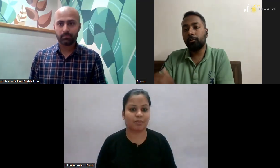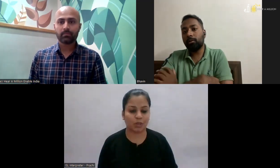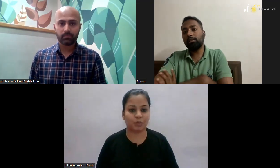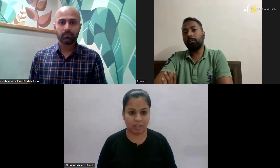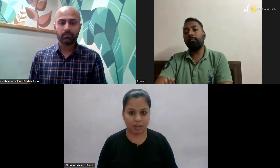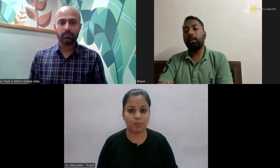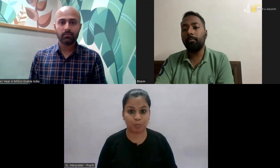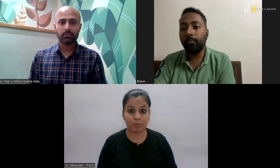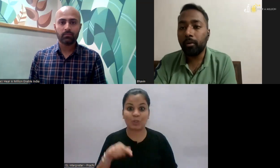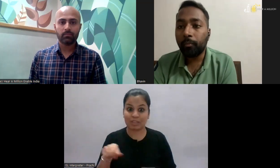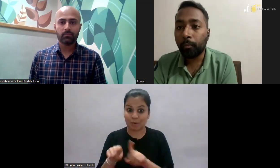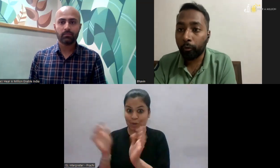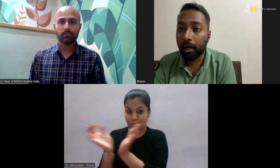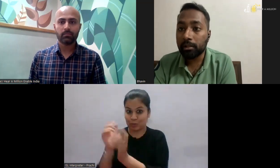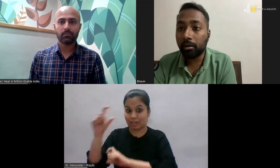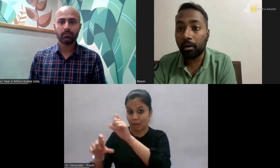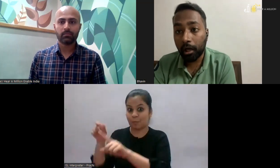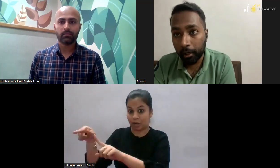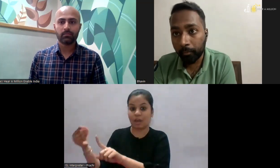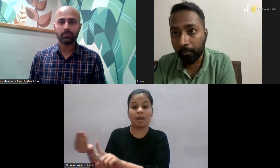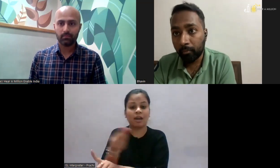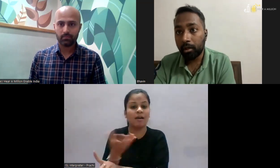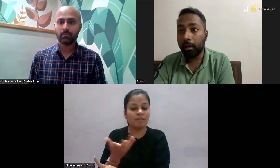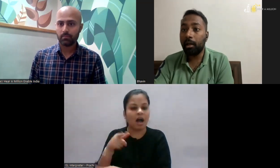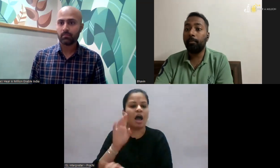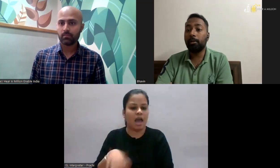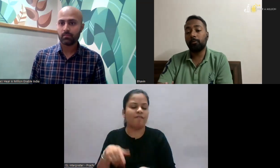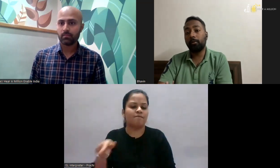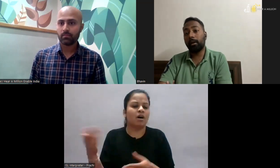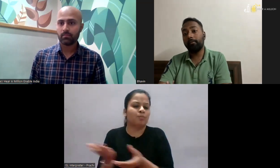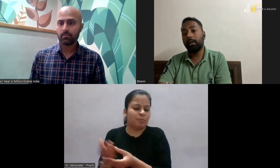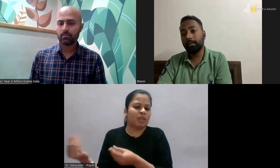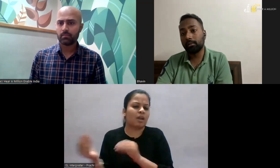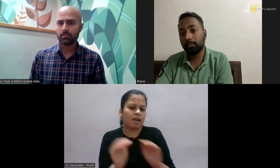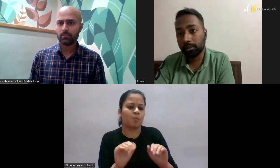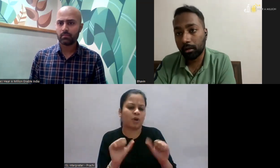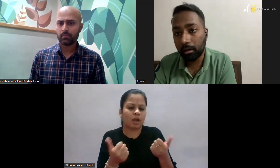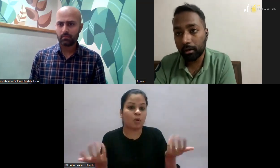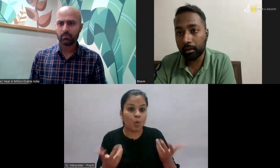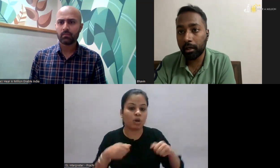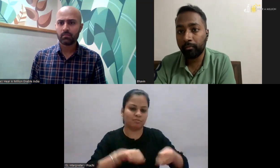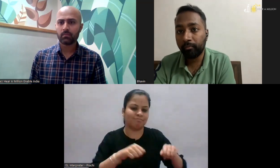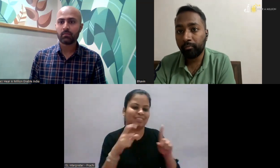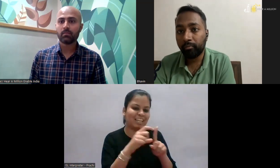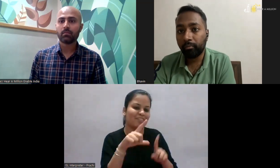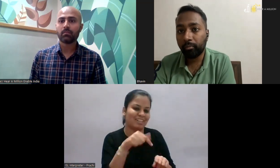So insurance company provides a claim. It depends on driving license,